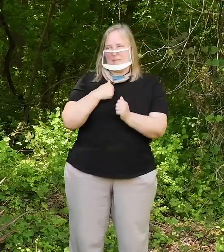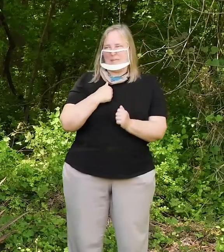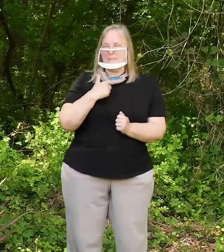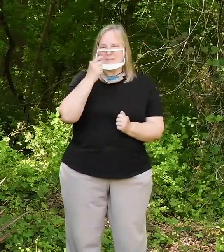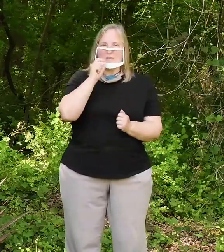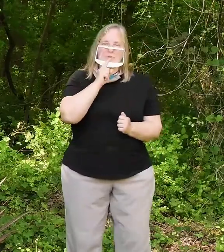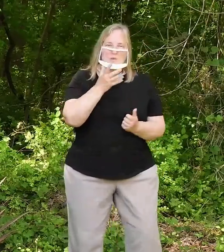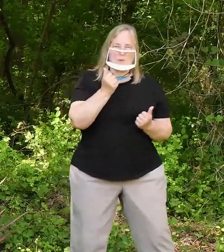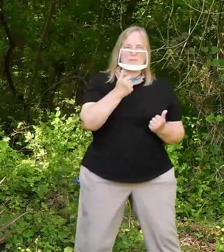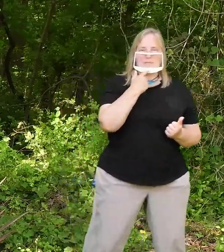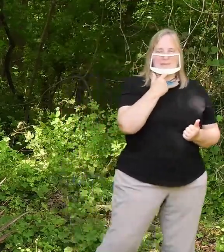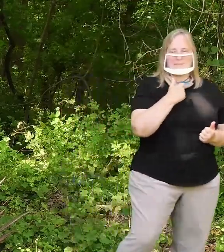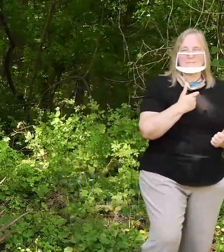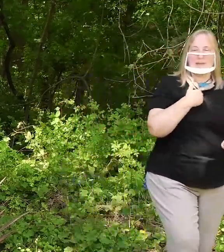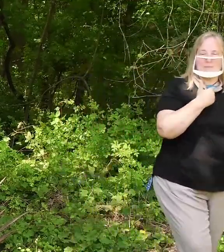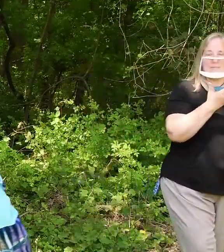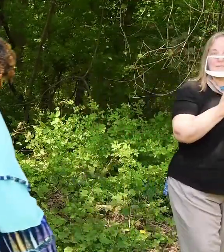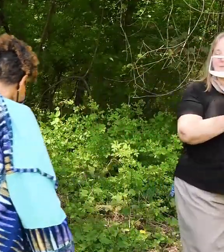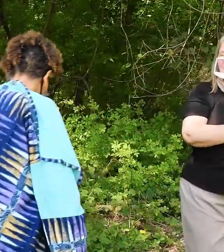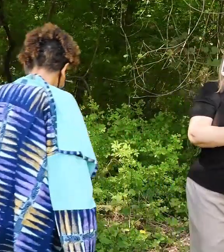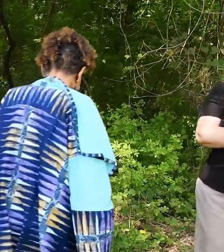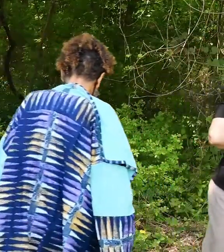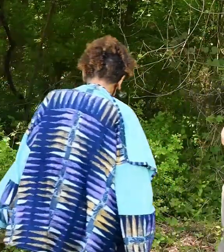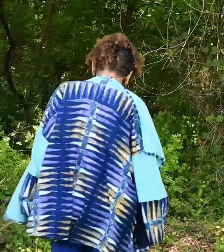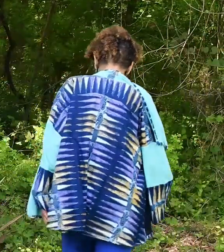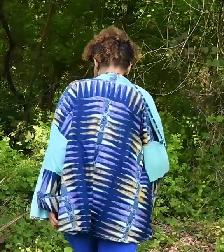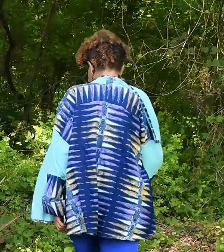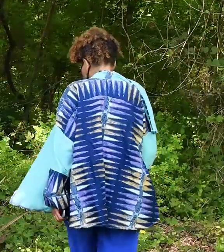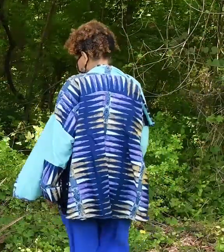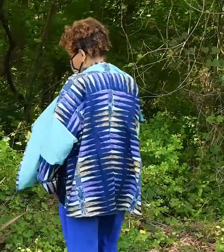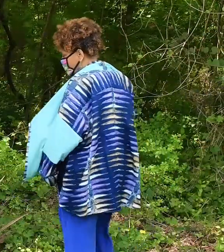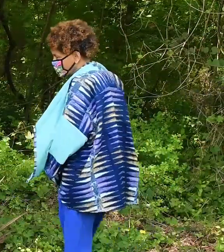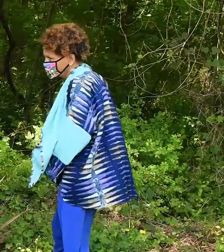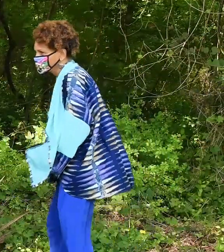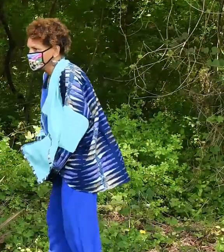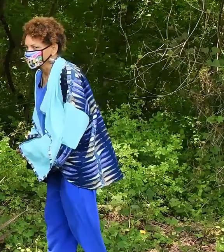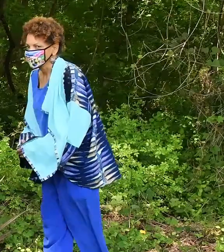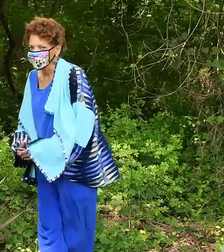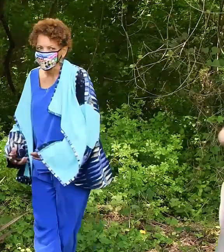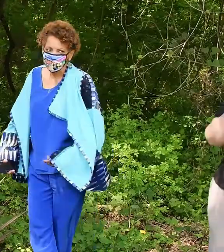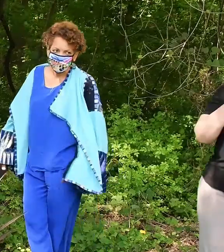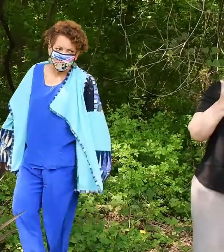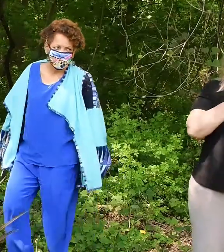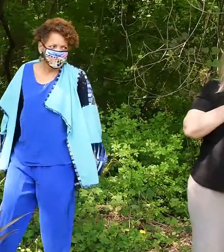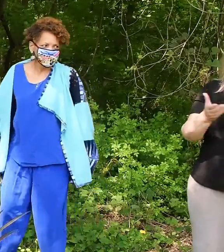say, you know, I was invited to speak as chair of the delegation, and am